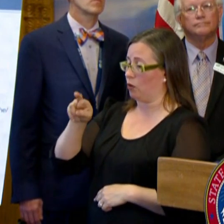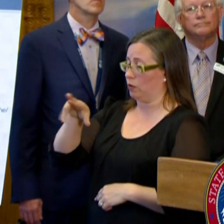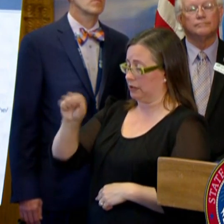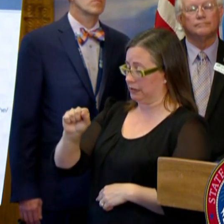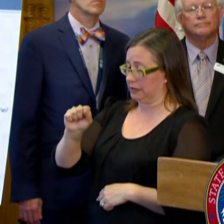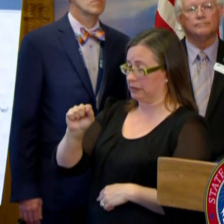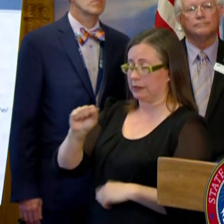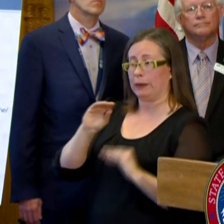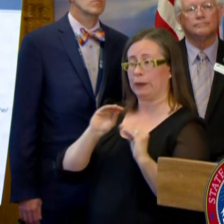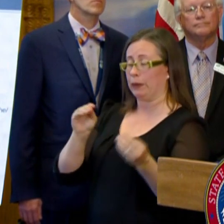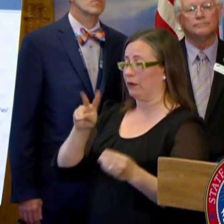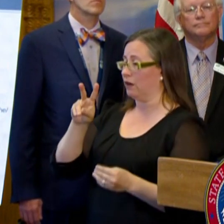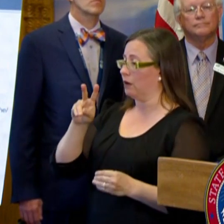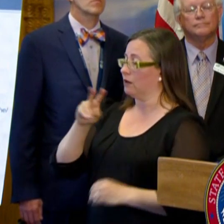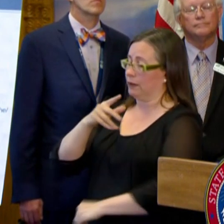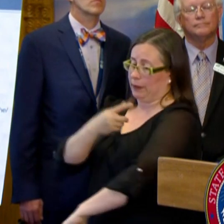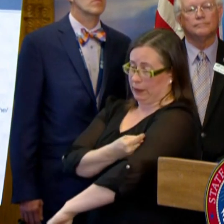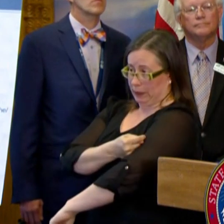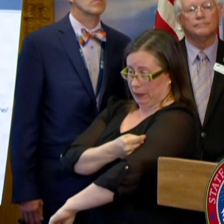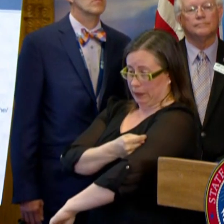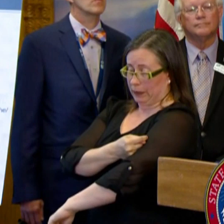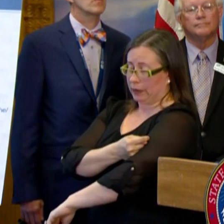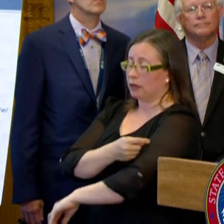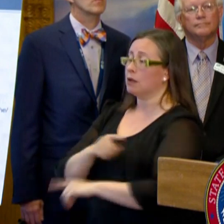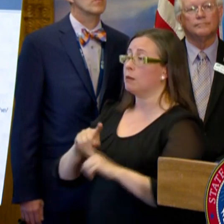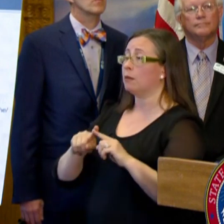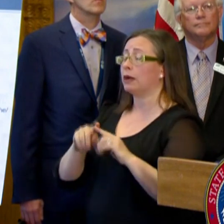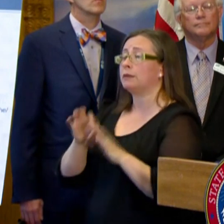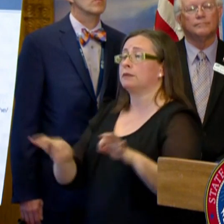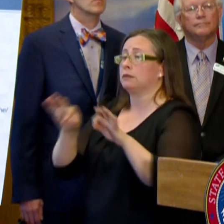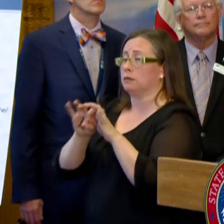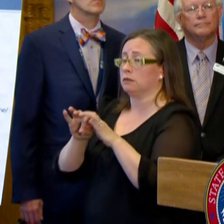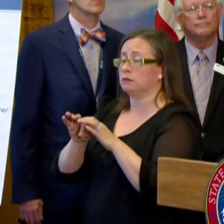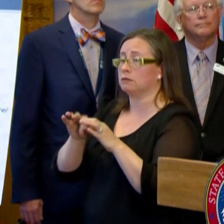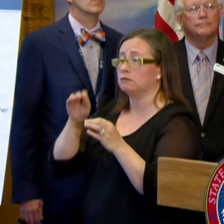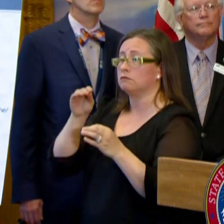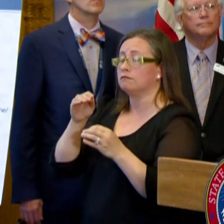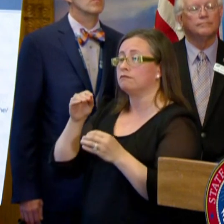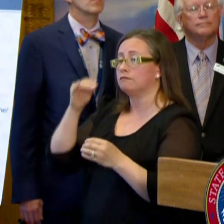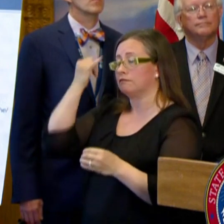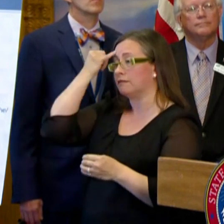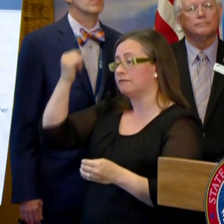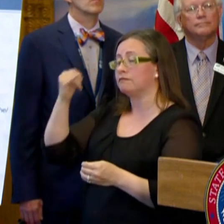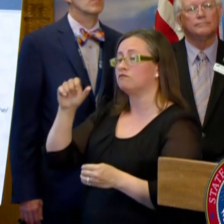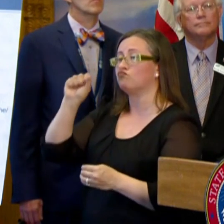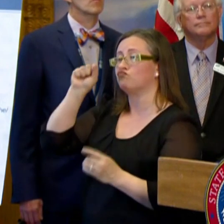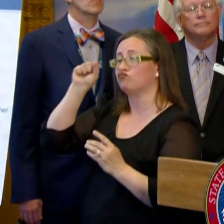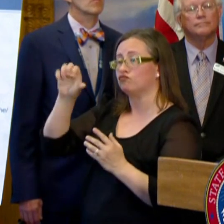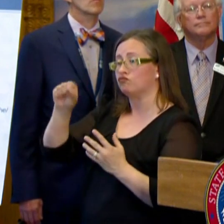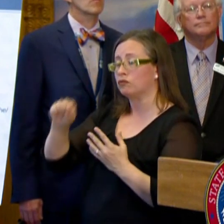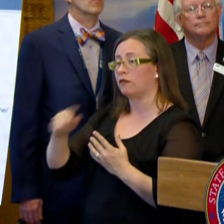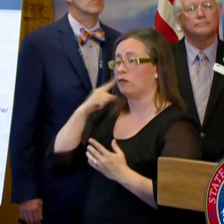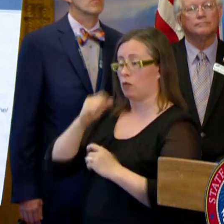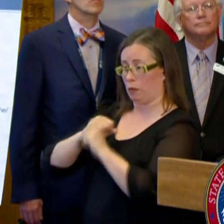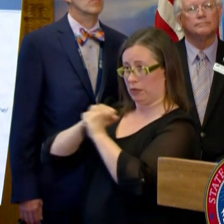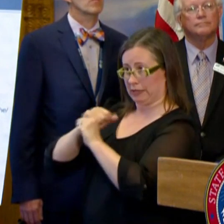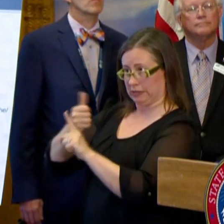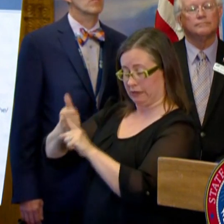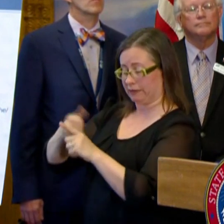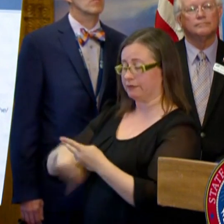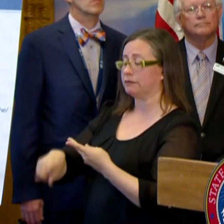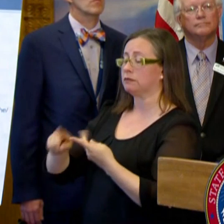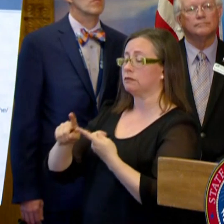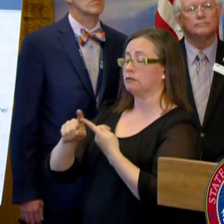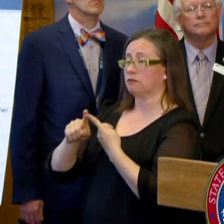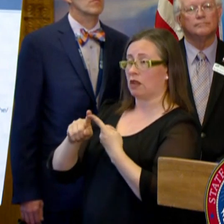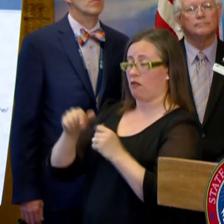there is no vaccine. But there are some important suggestions from the CDC to protect yourself, and that means avoiding close contact with